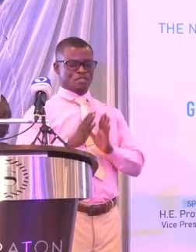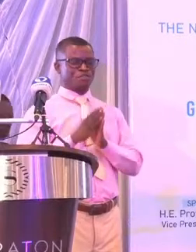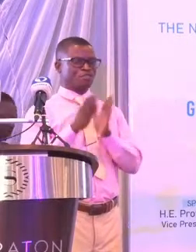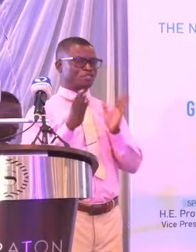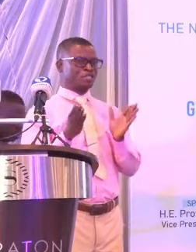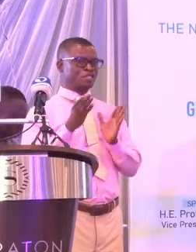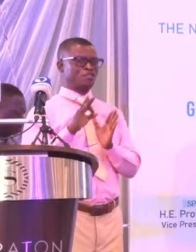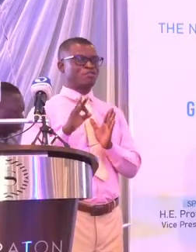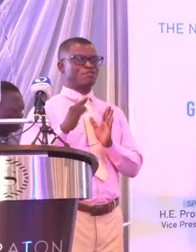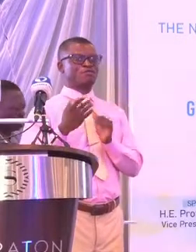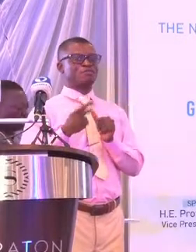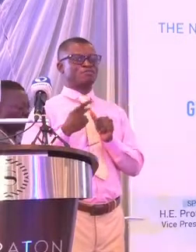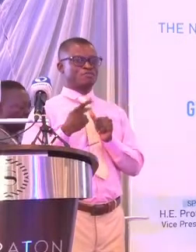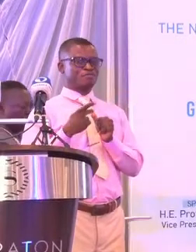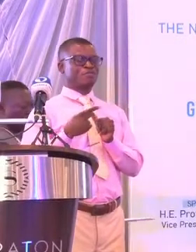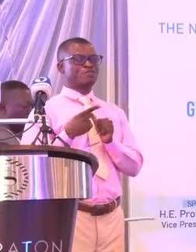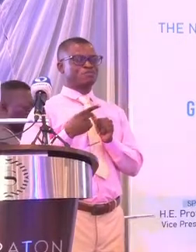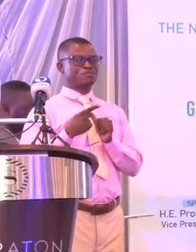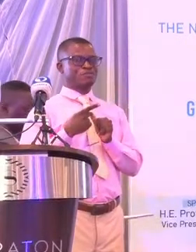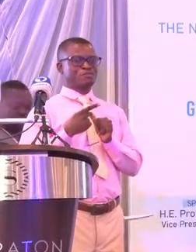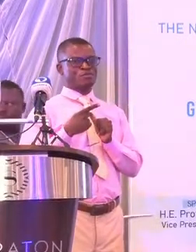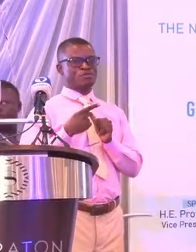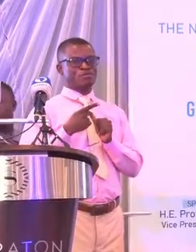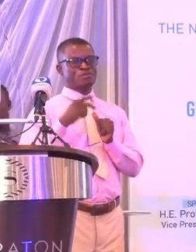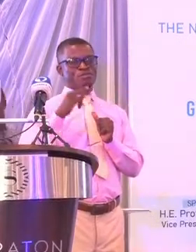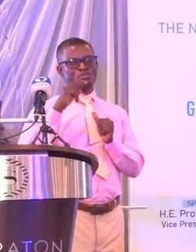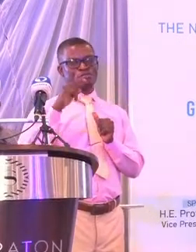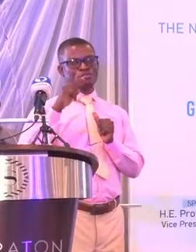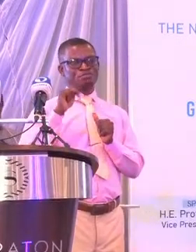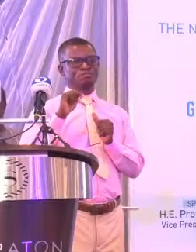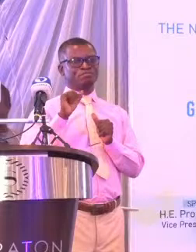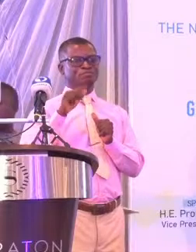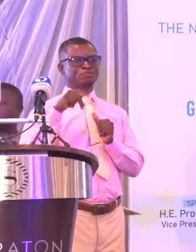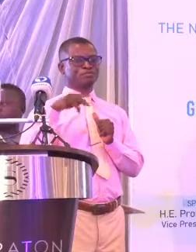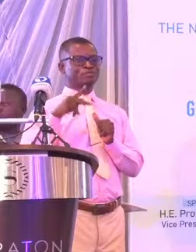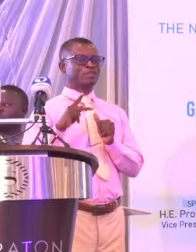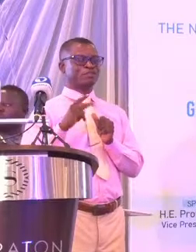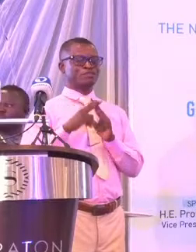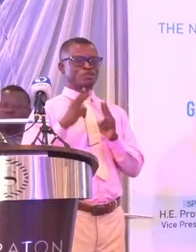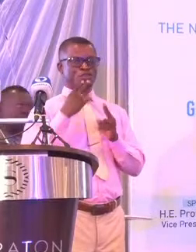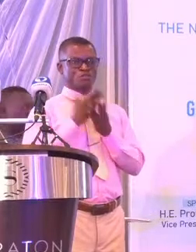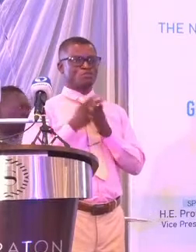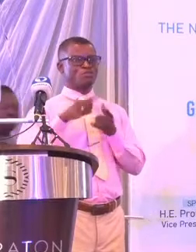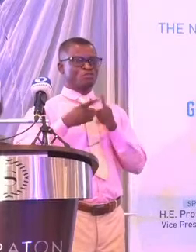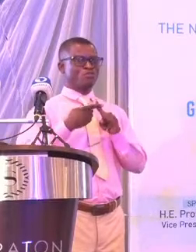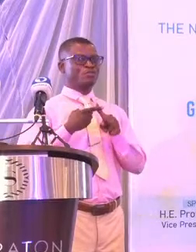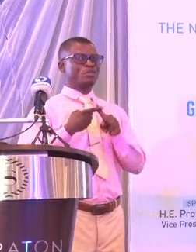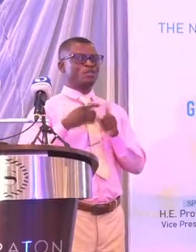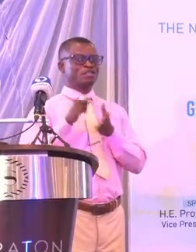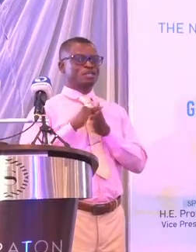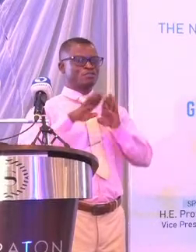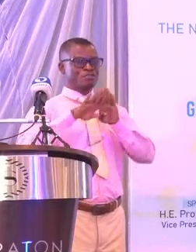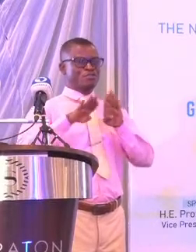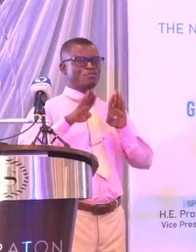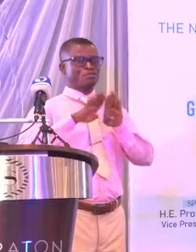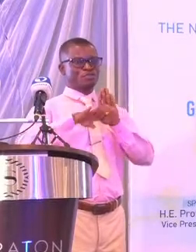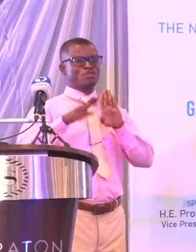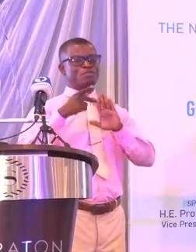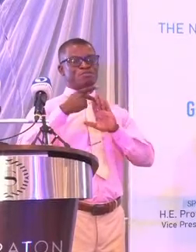General of the foremost anti-human trafficking agency in Africa, our very good friend who has operated an open door policy